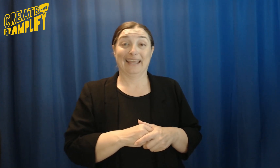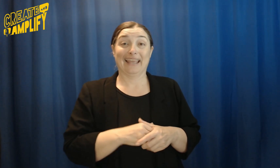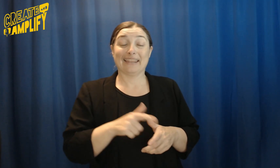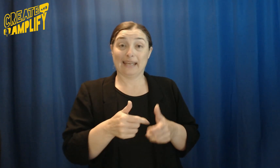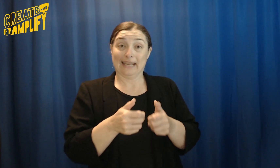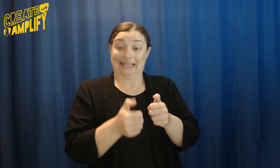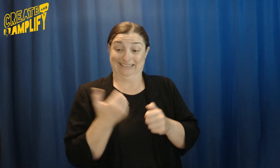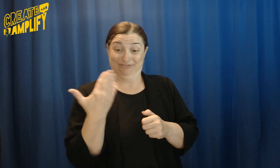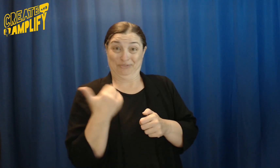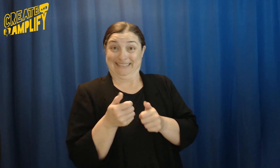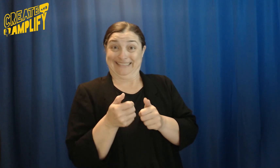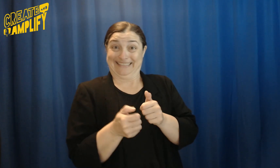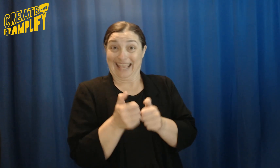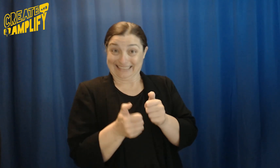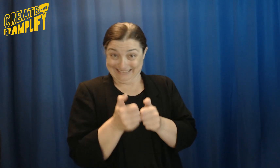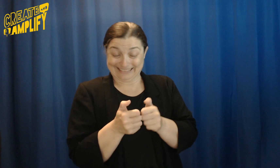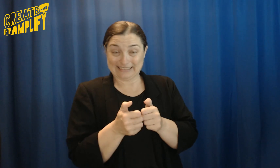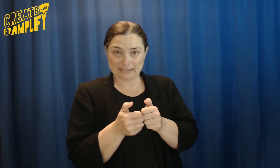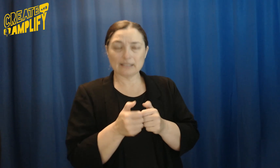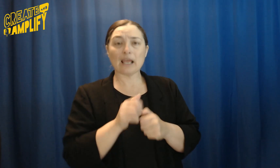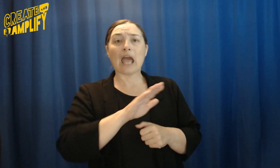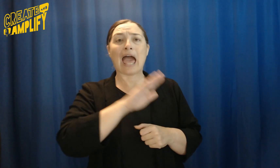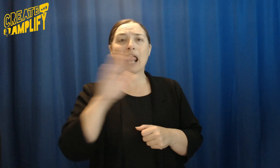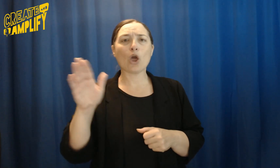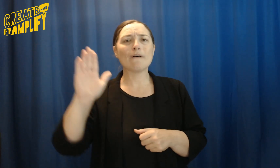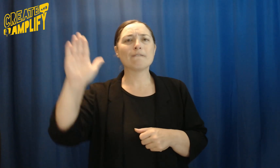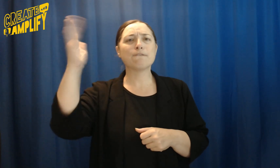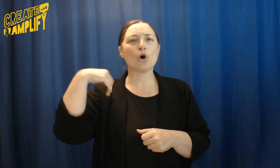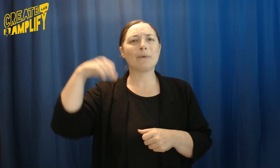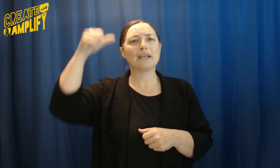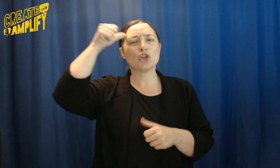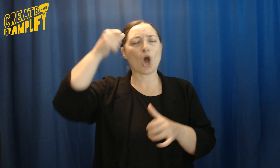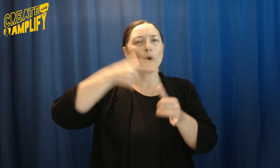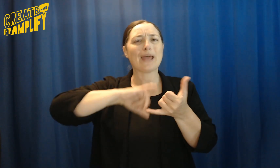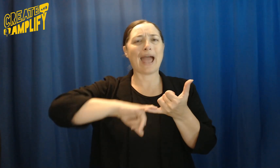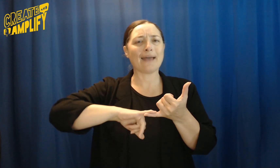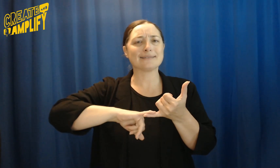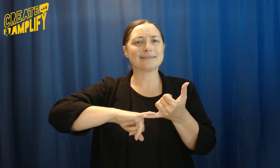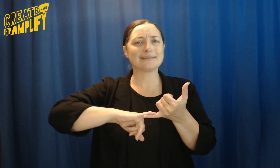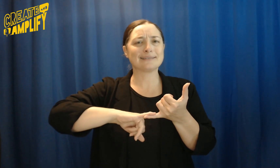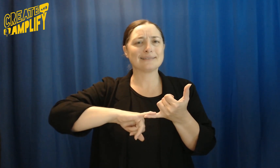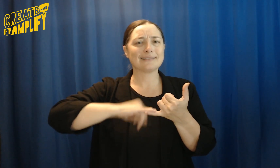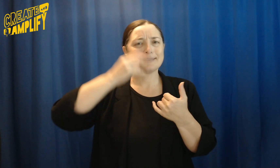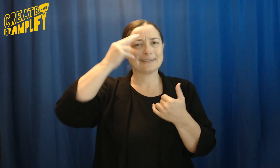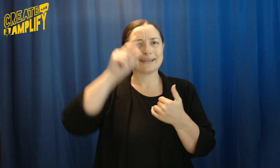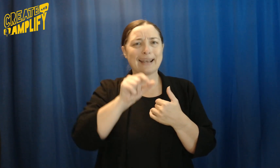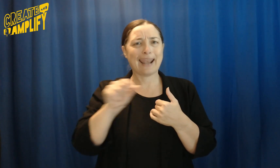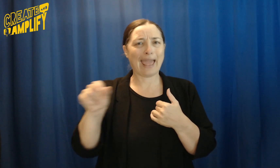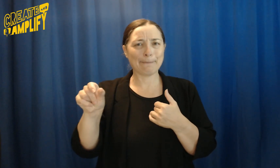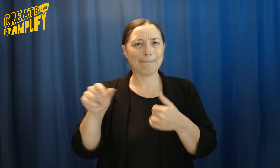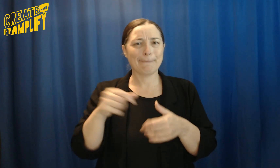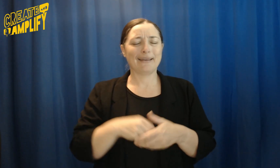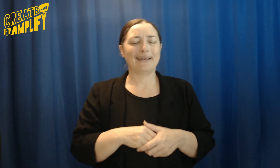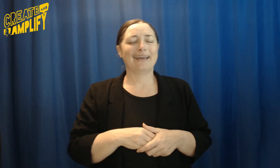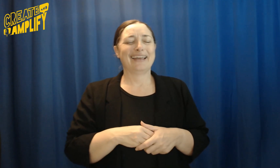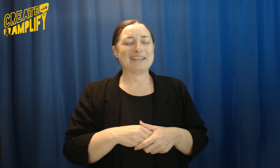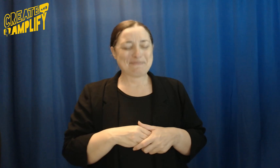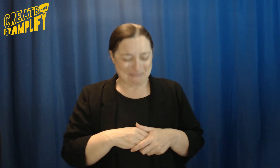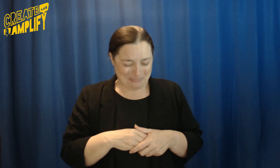day. Hello, formerly known as dead name. And I took my daughter to the dentist earlier this week, and I